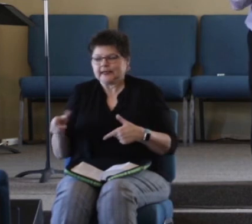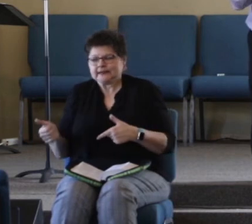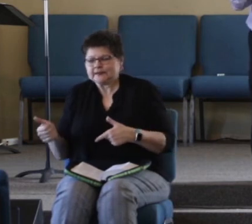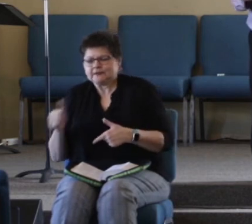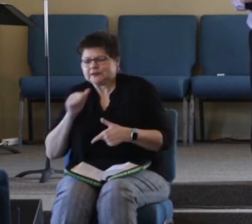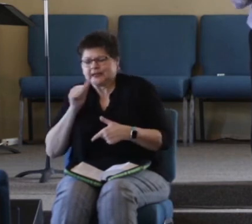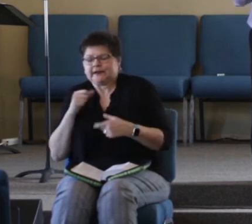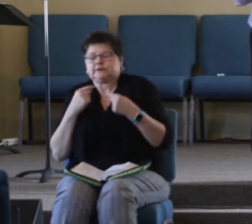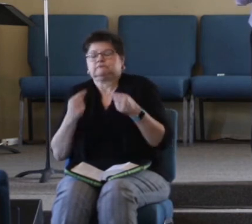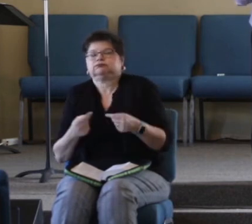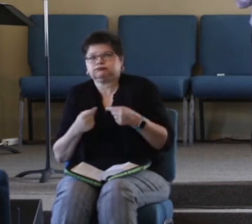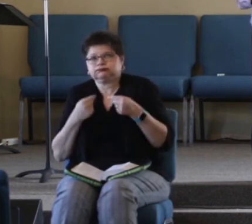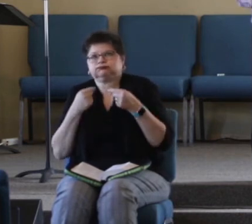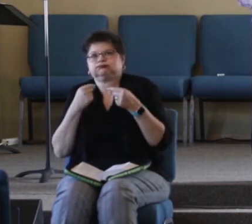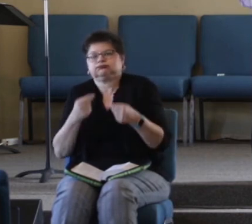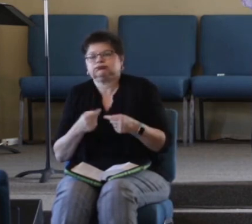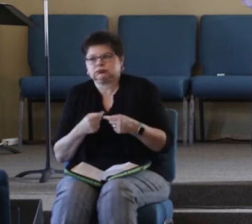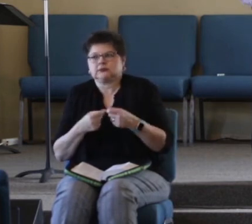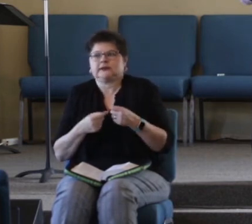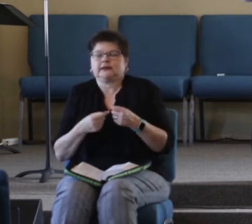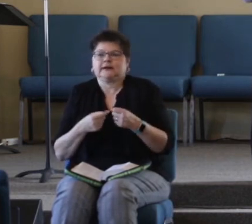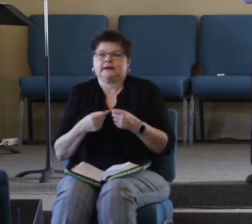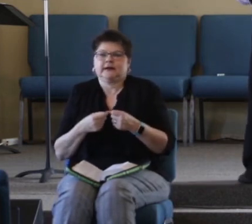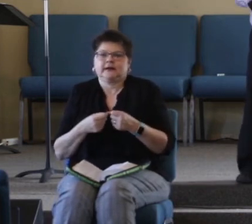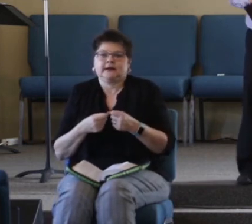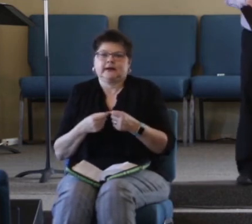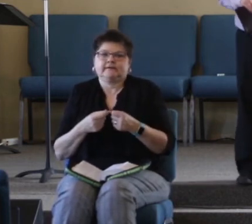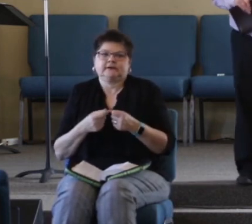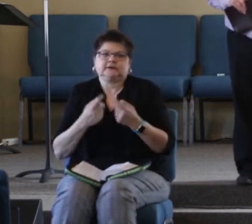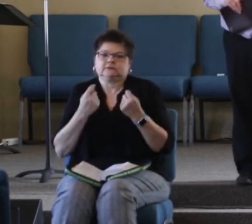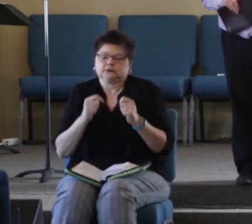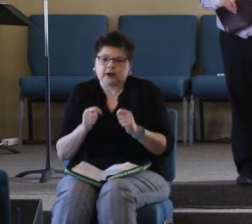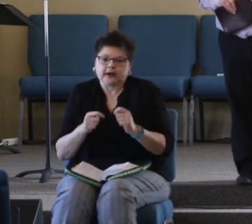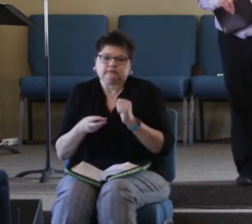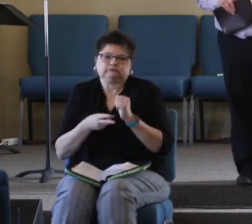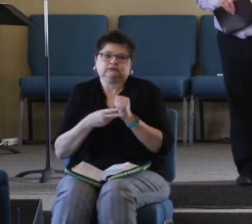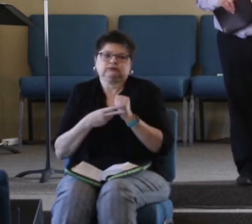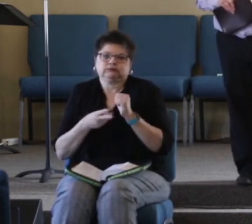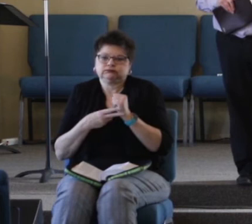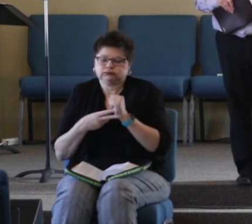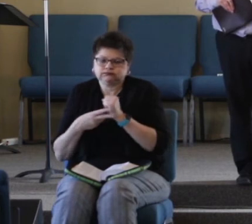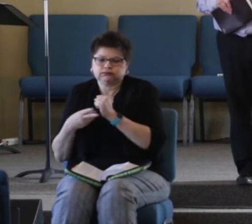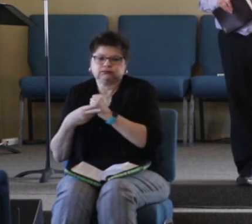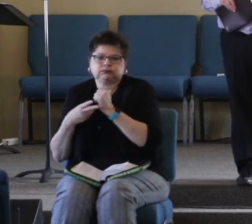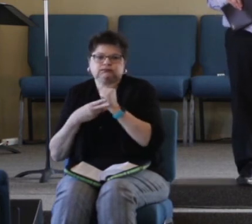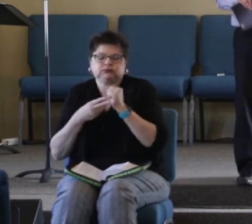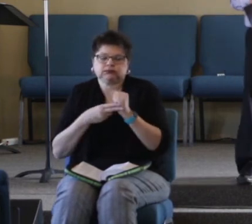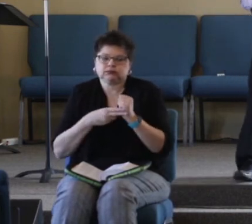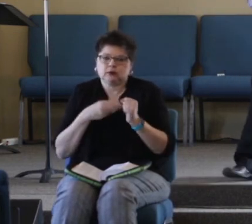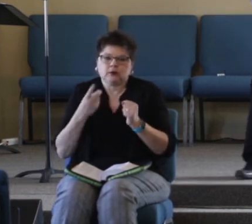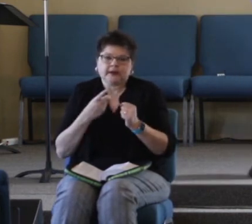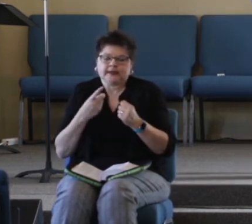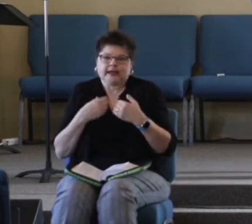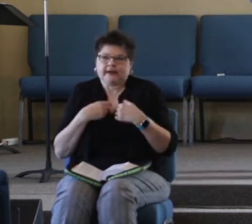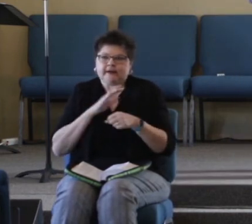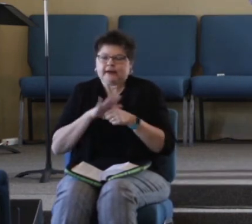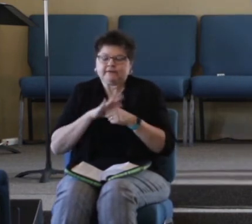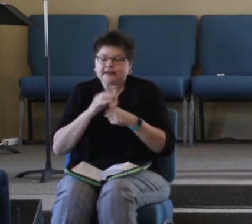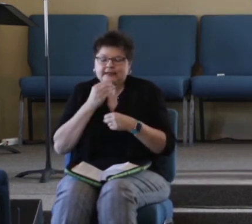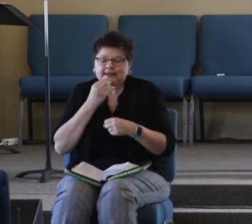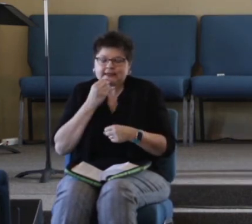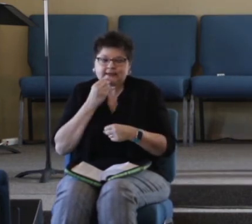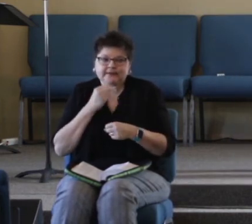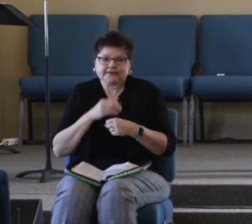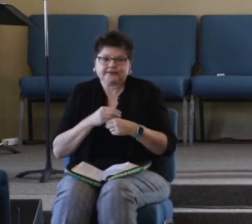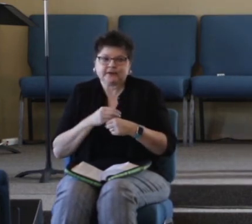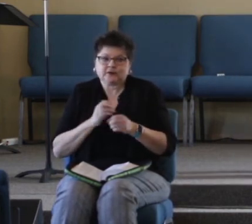have to scrinch and save claw just to get enough to eat. And so here, I can say this from example from our